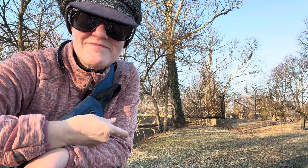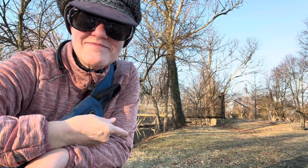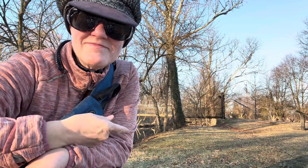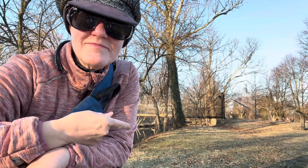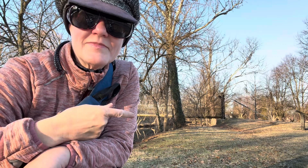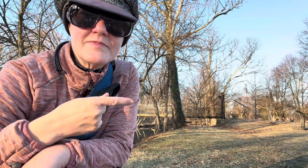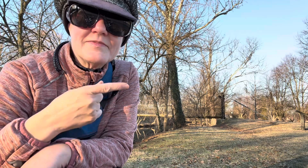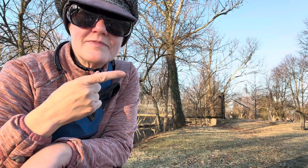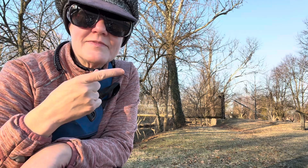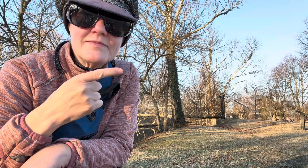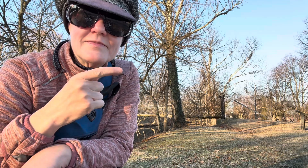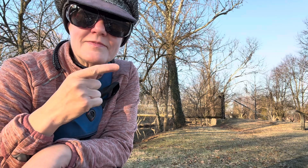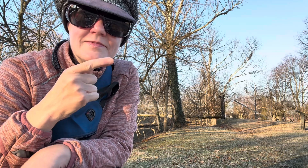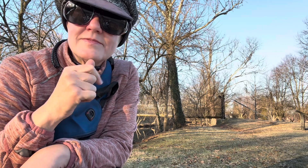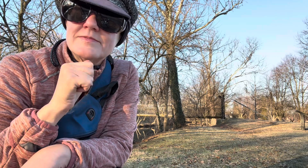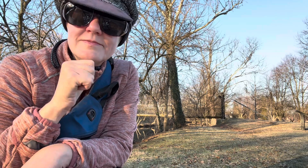breads, chips, cookies, etc.